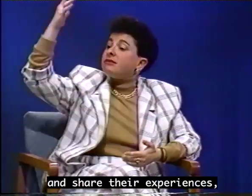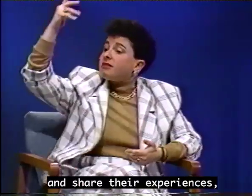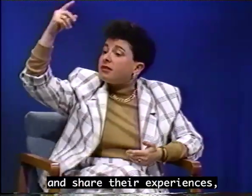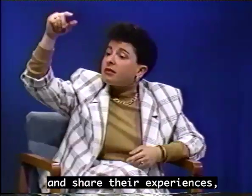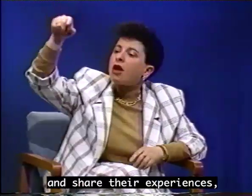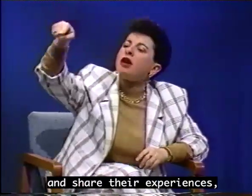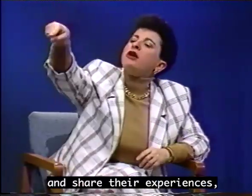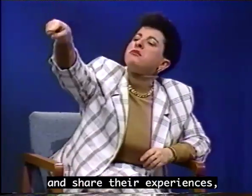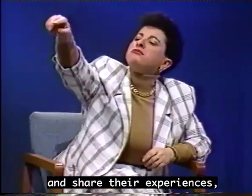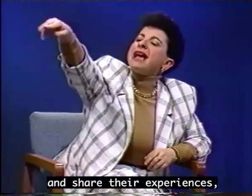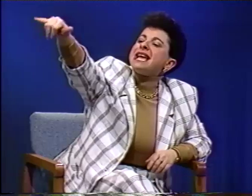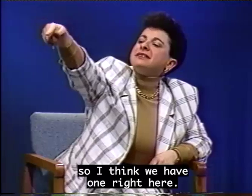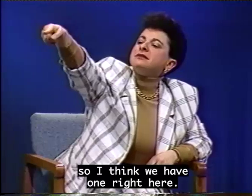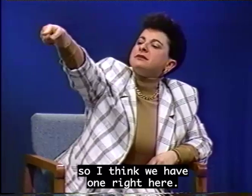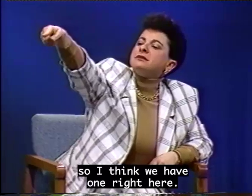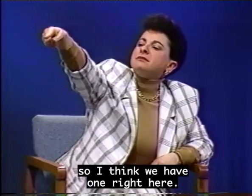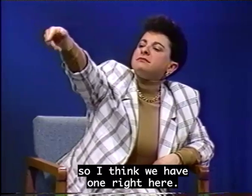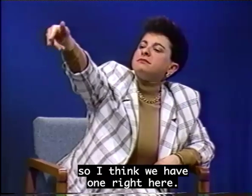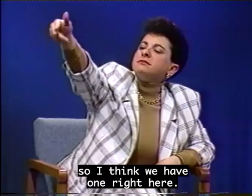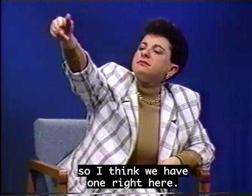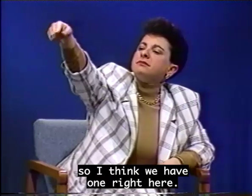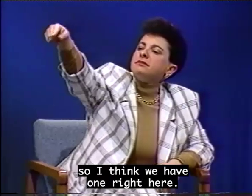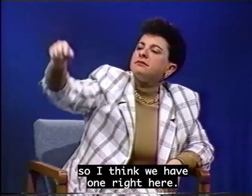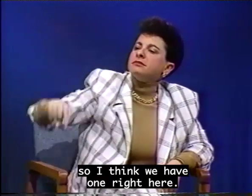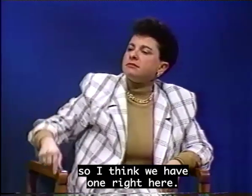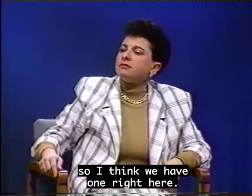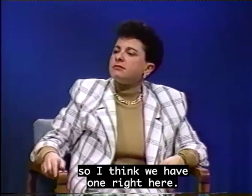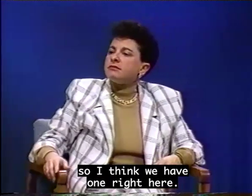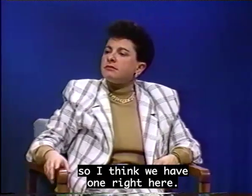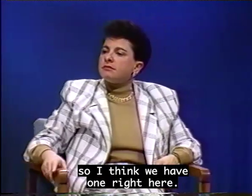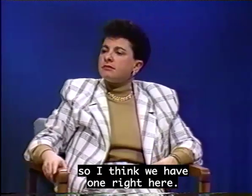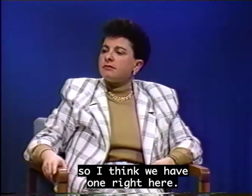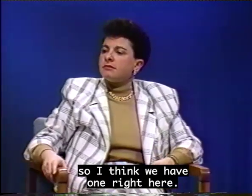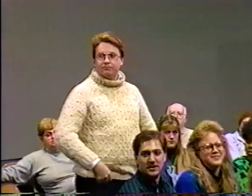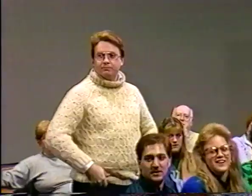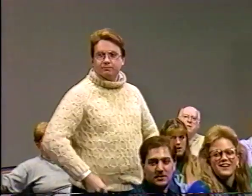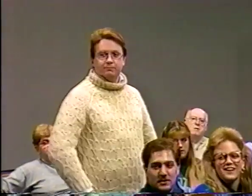share their experiences. So I think we have one right here.